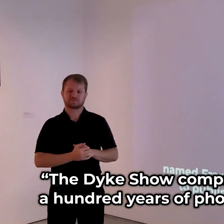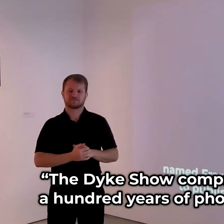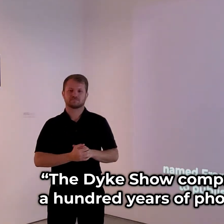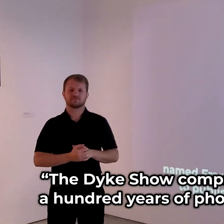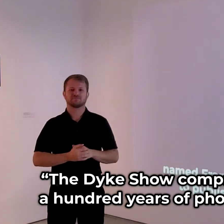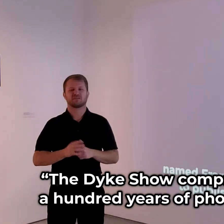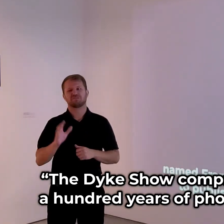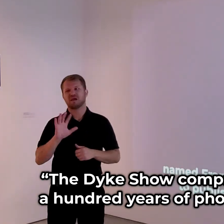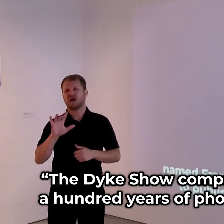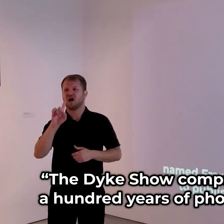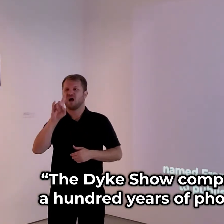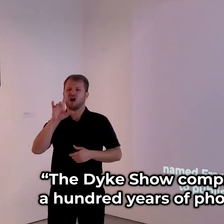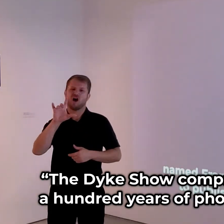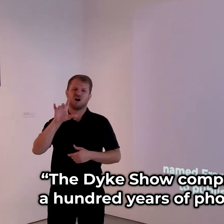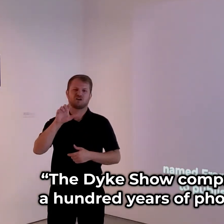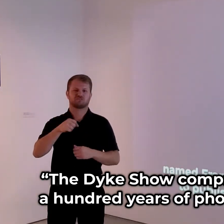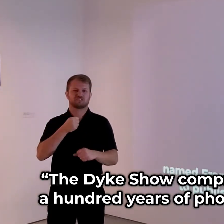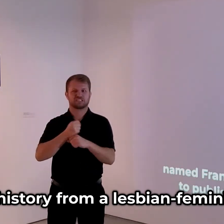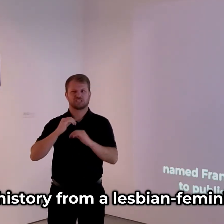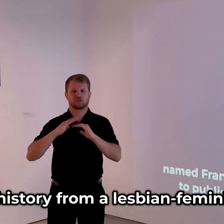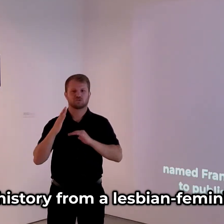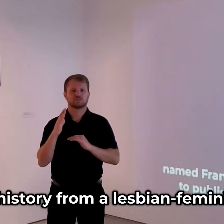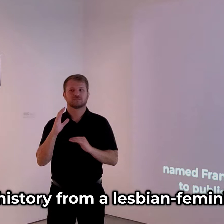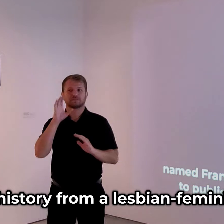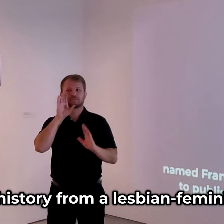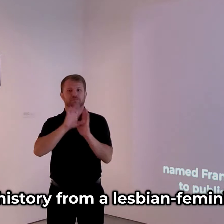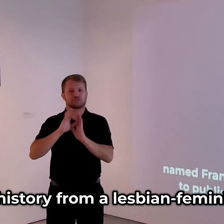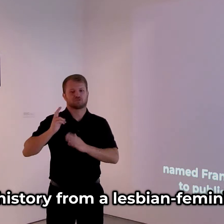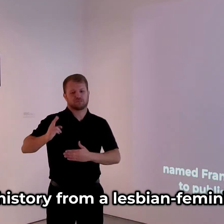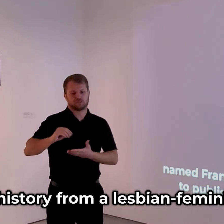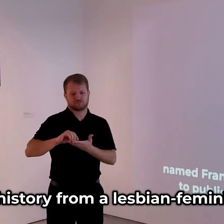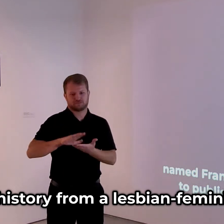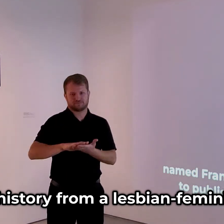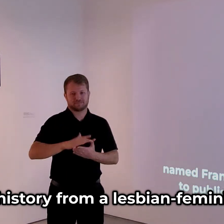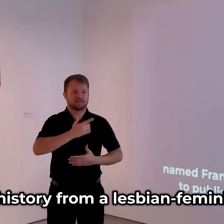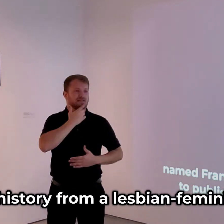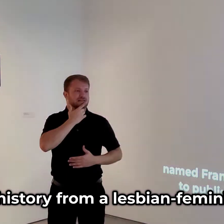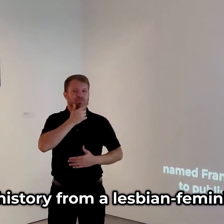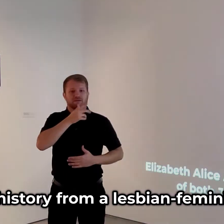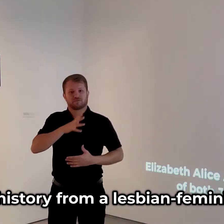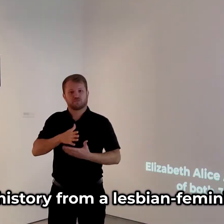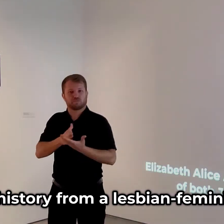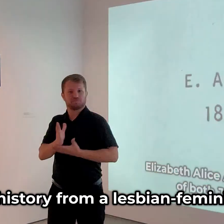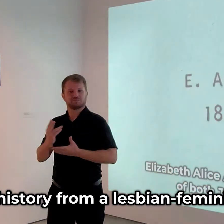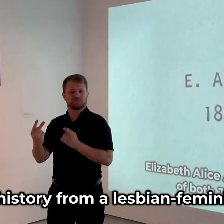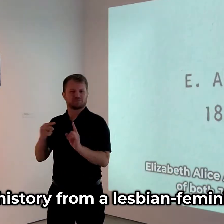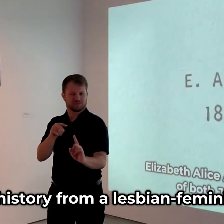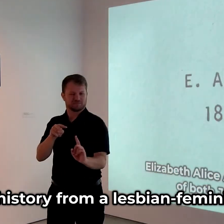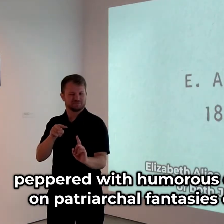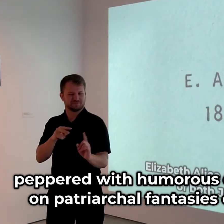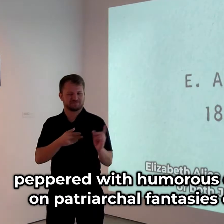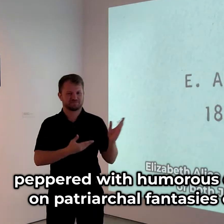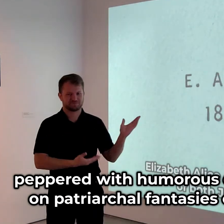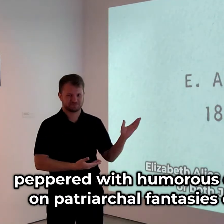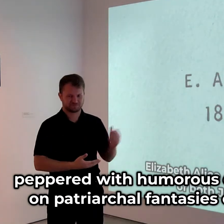100 years of photographic history from a lesbian feminist perspective, peppered with